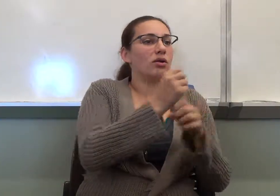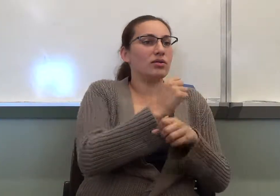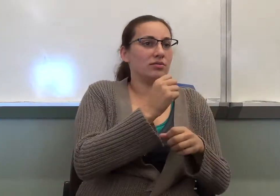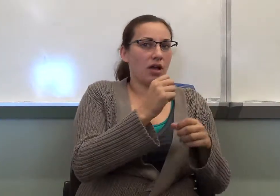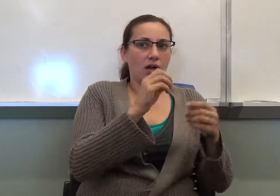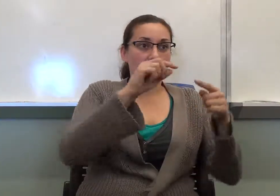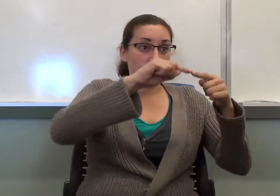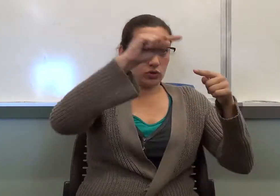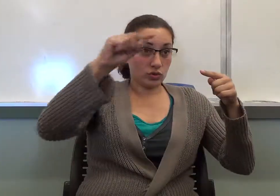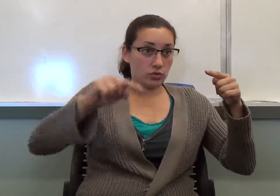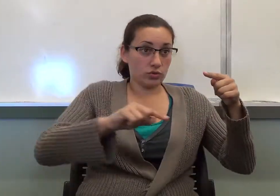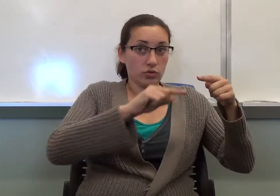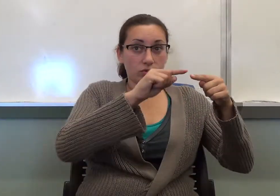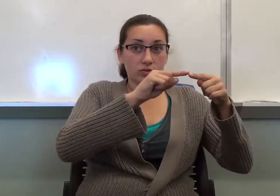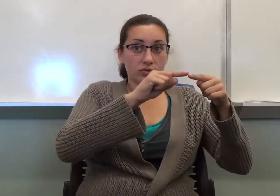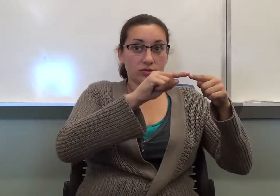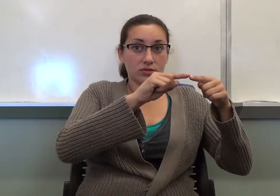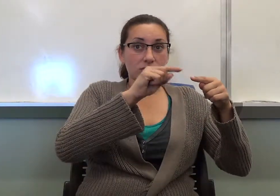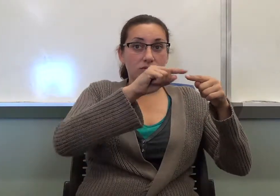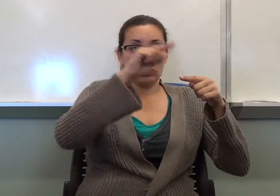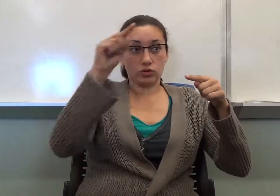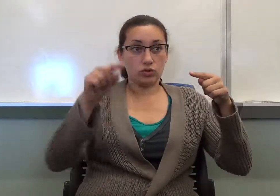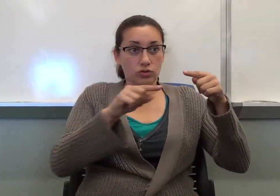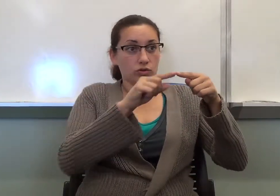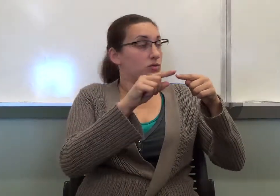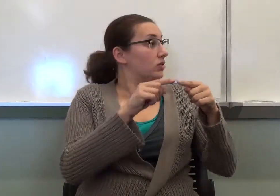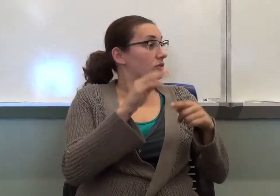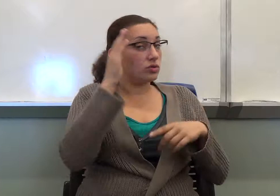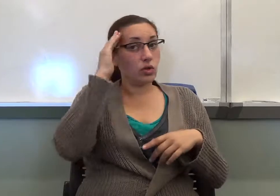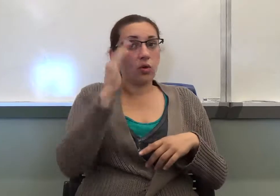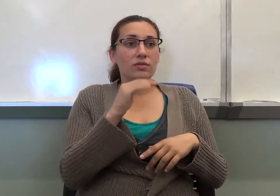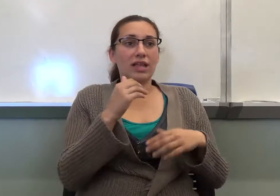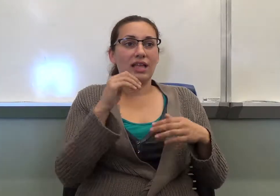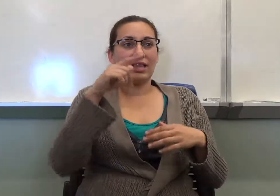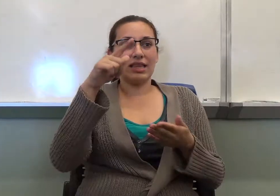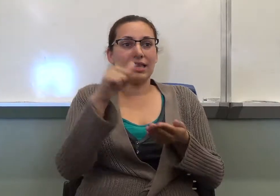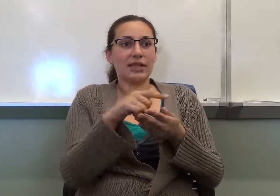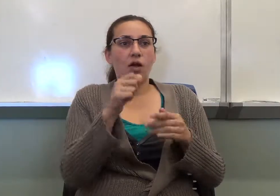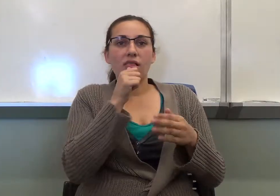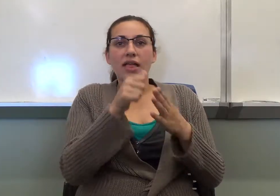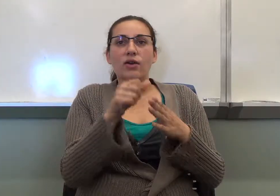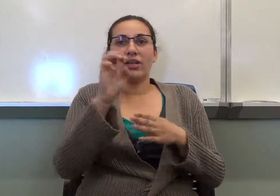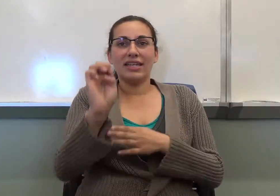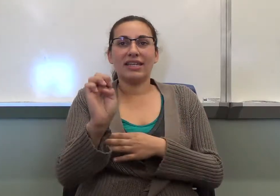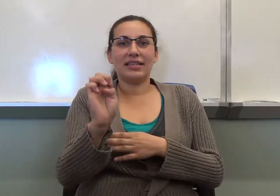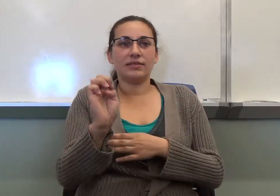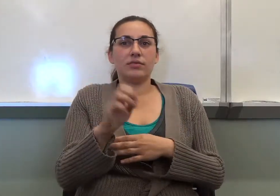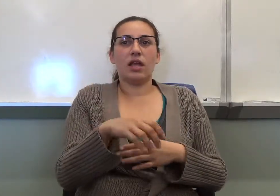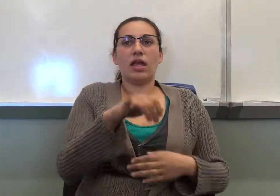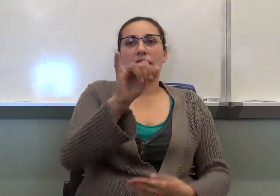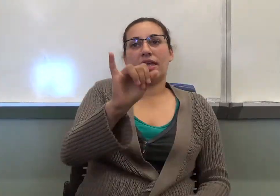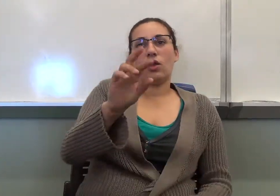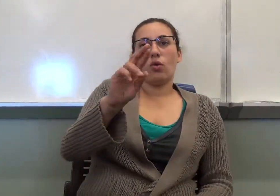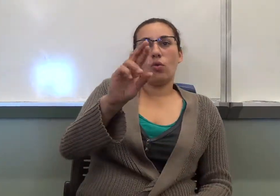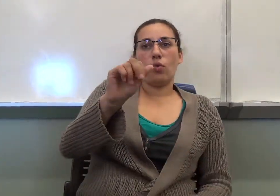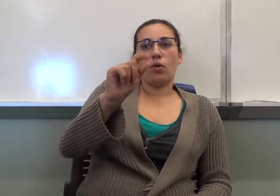E? They actually call it E. Yeah, the little letter E. Irrational numbers are often given strange letters, that's